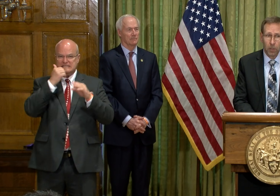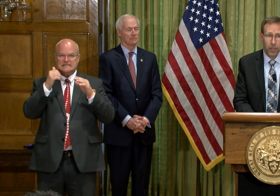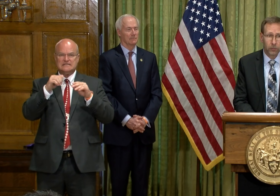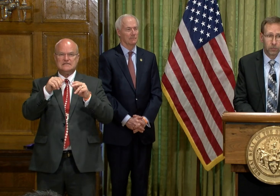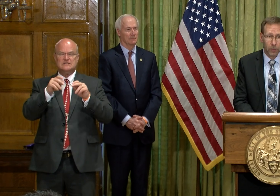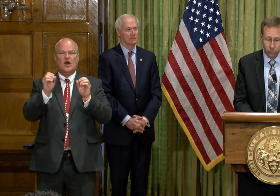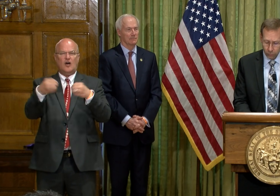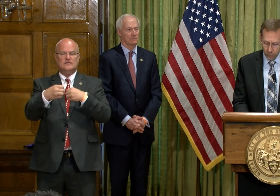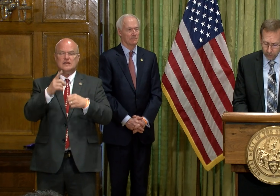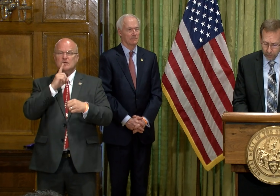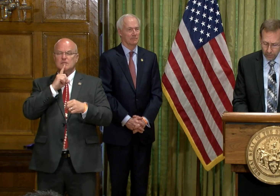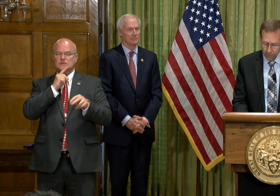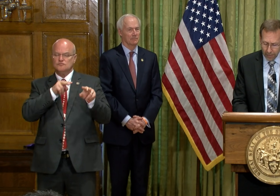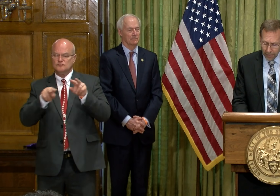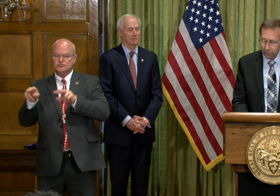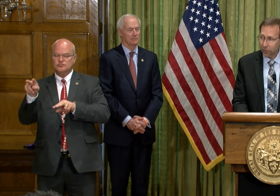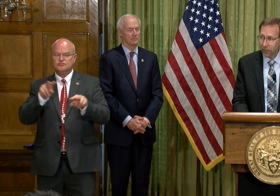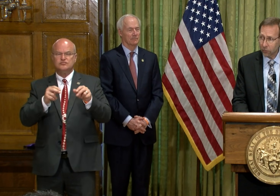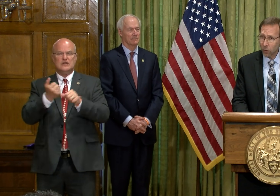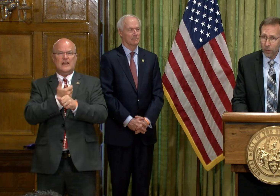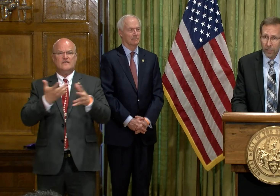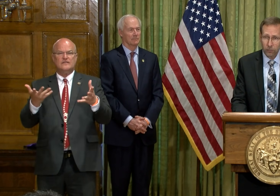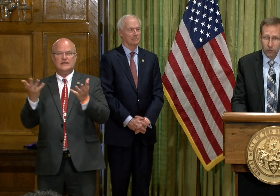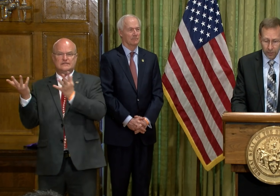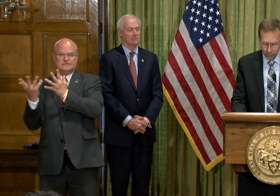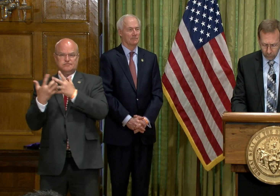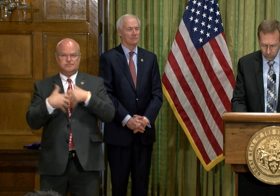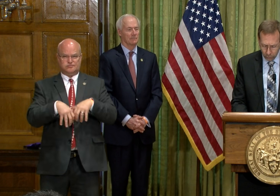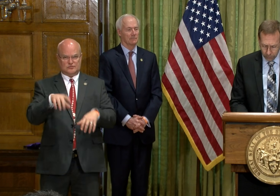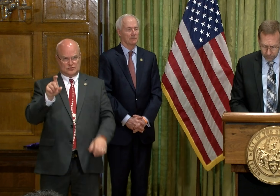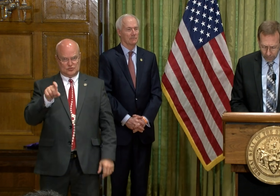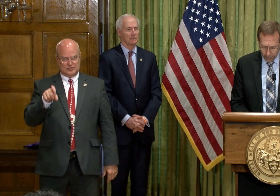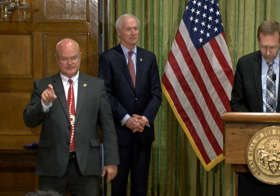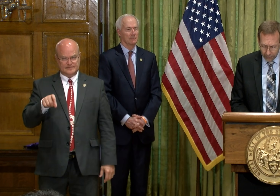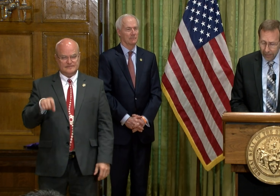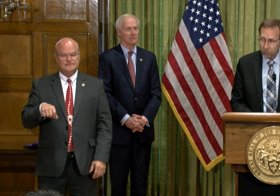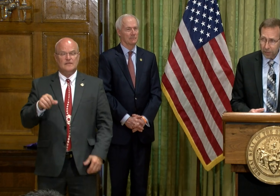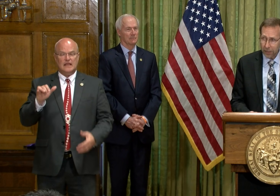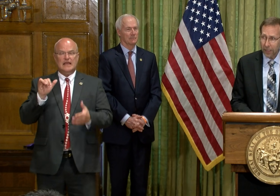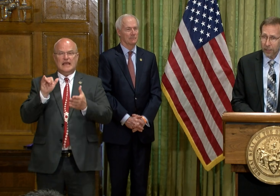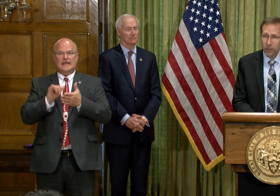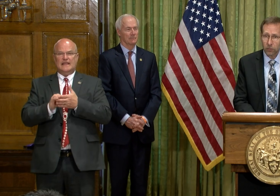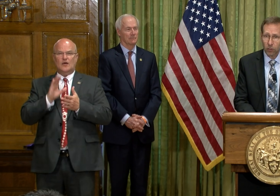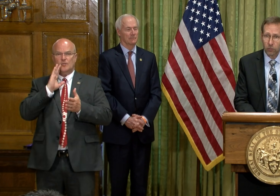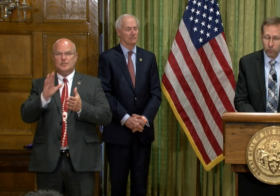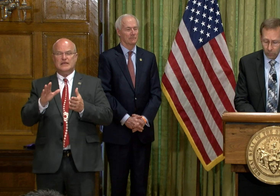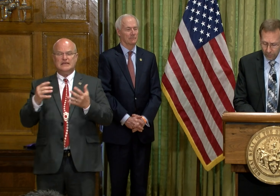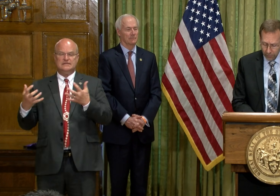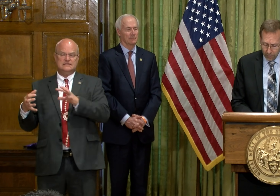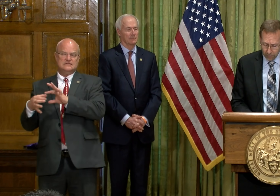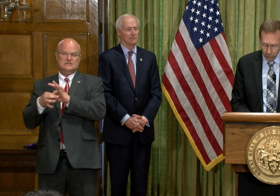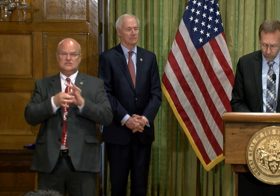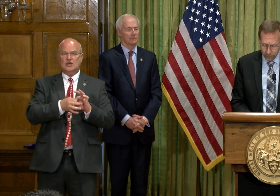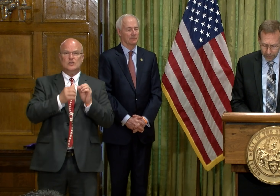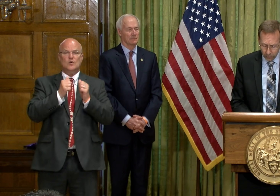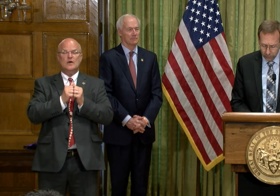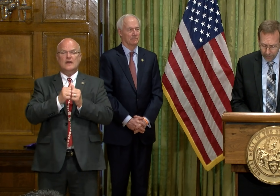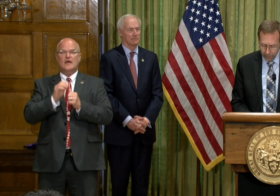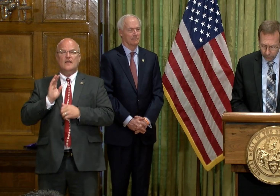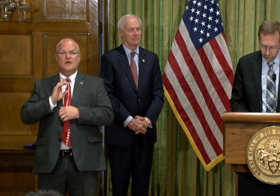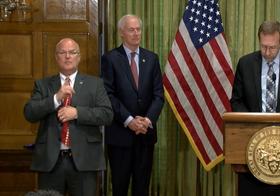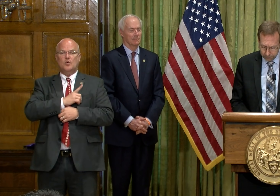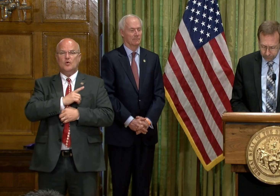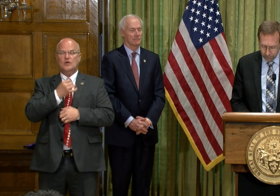monitor compliance, make sure that everything is going as it should. And that'll be, again, in conjunction with the Board of